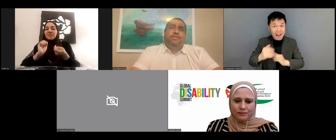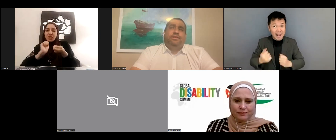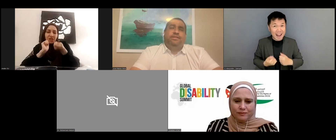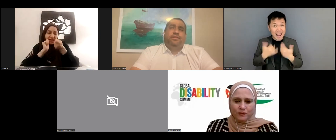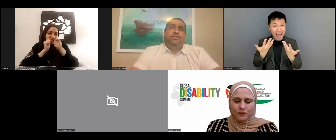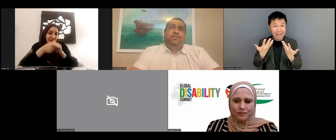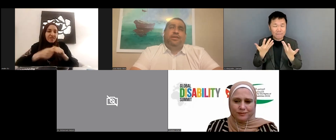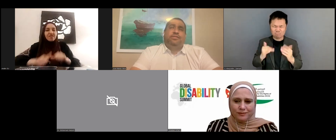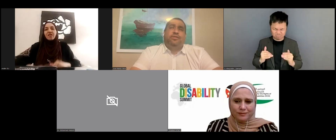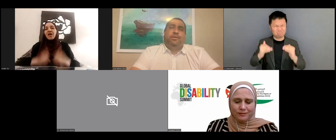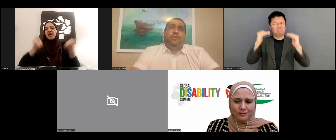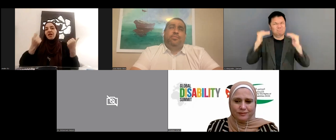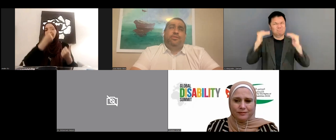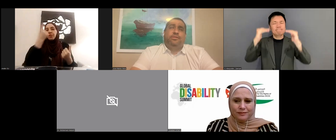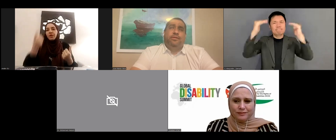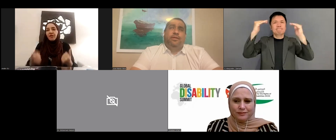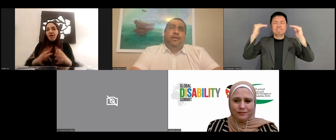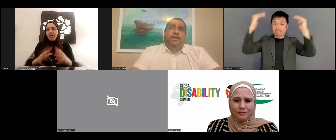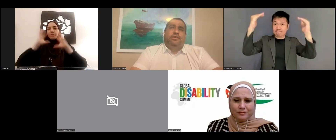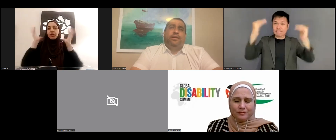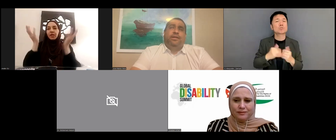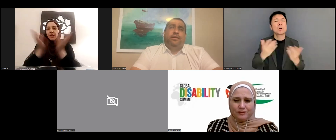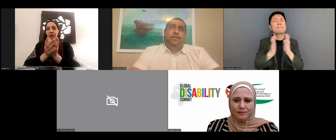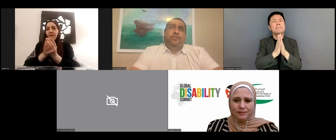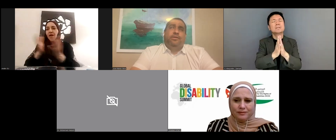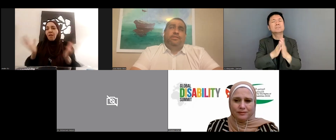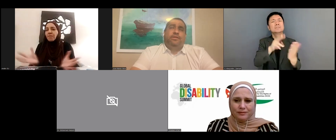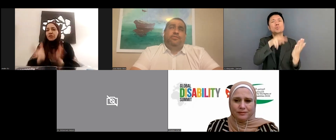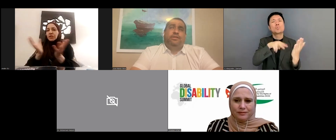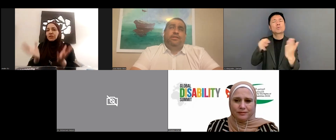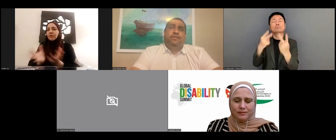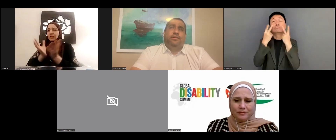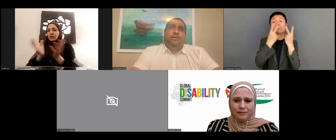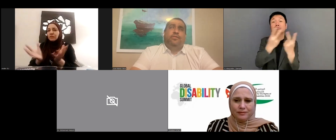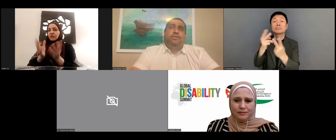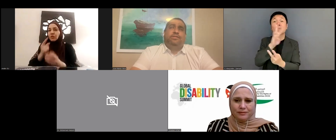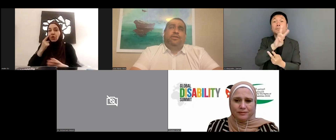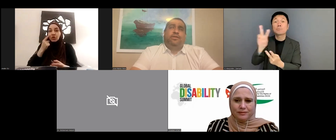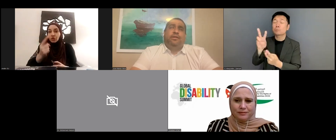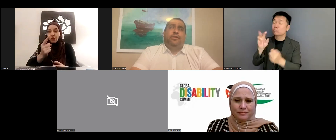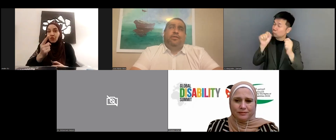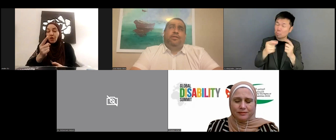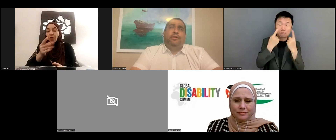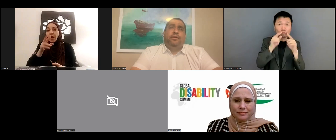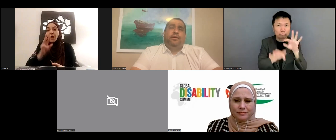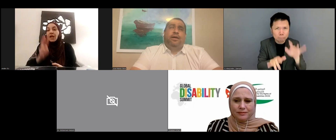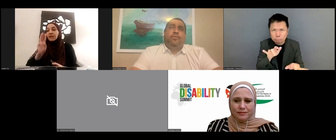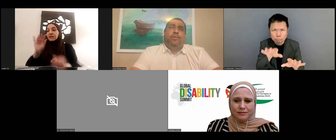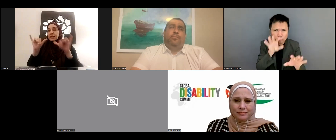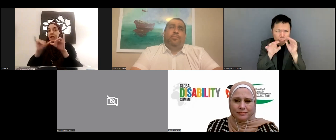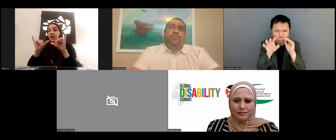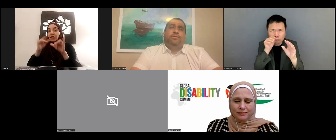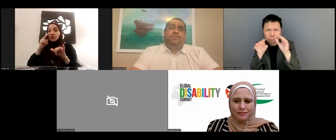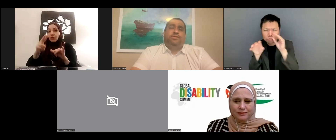to visit the GDS commitment portal. It's ready. You can start using it. You can start learning